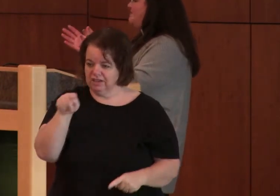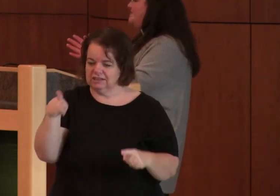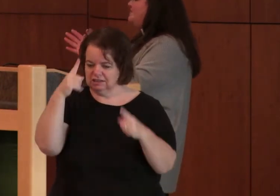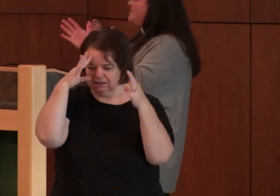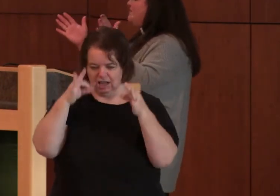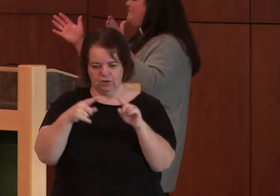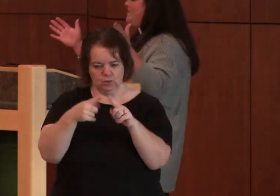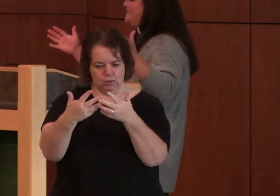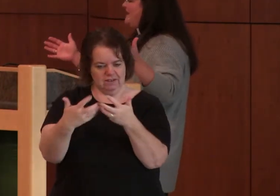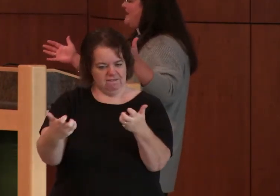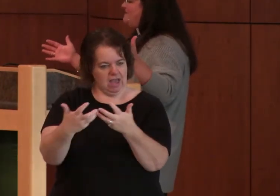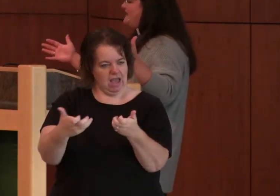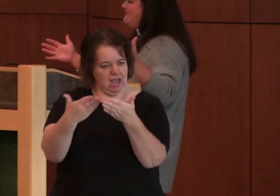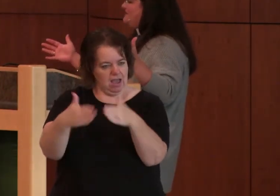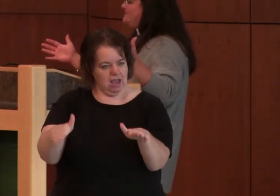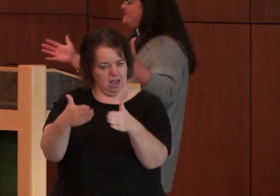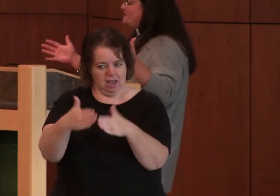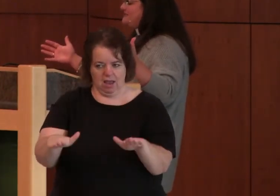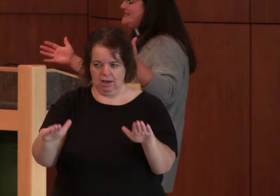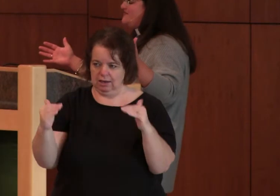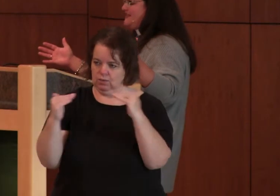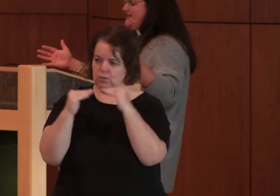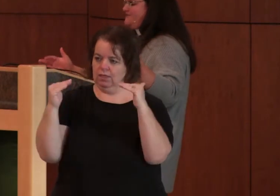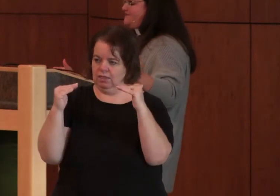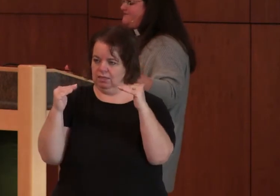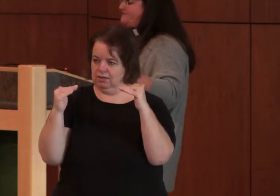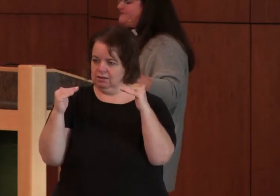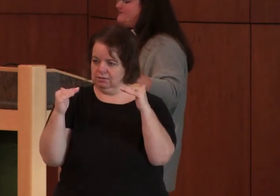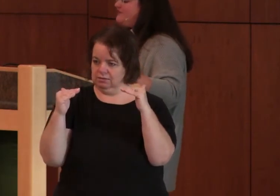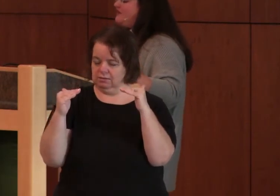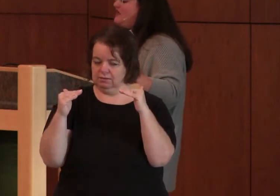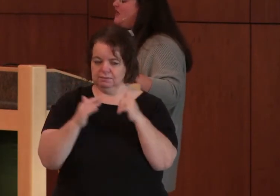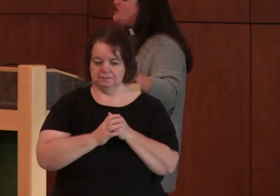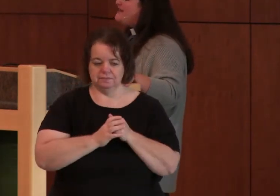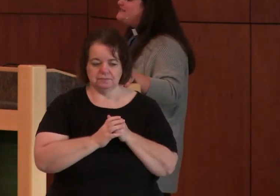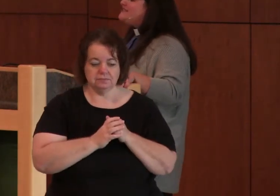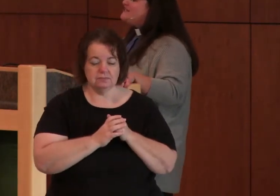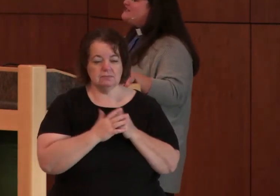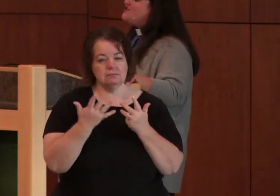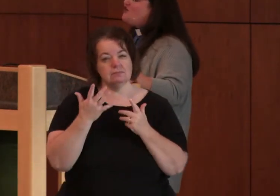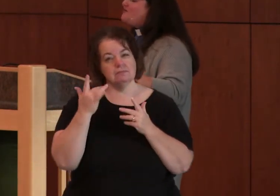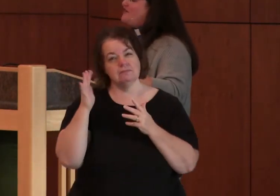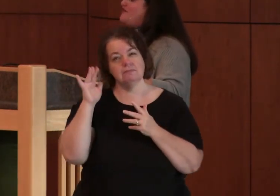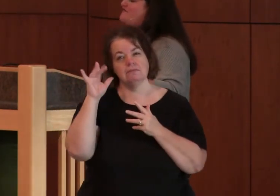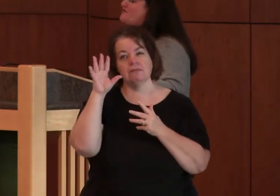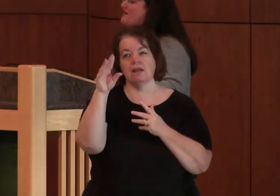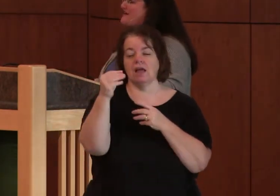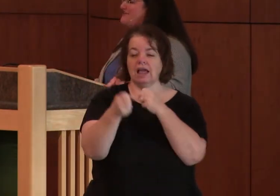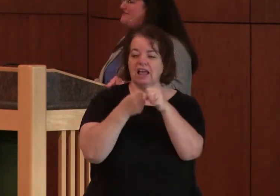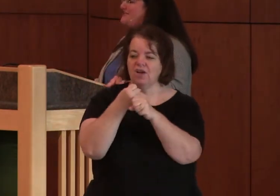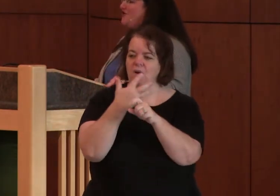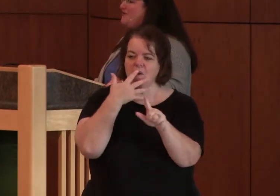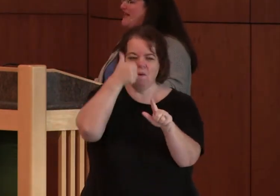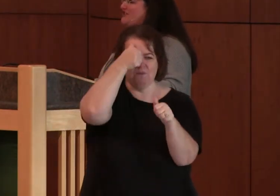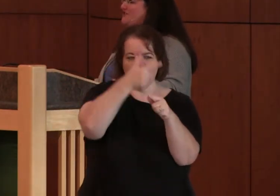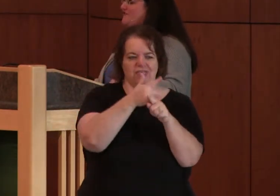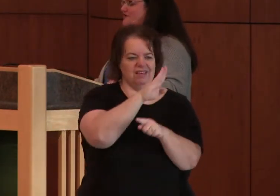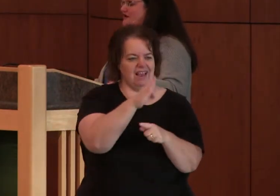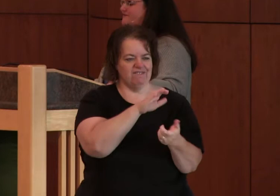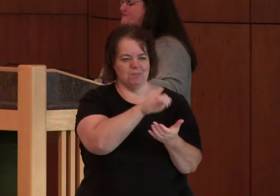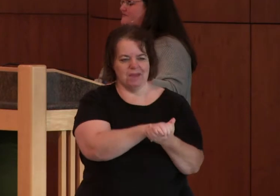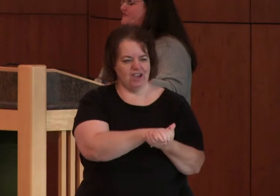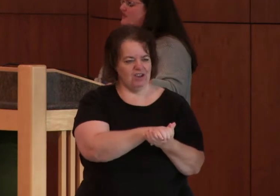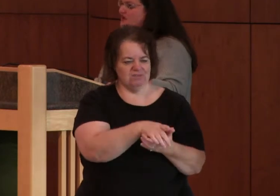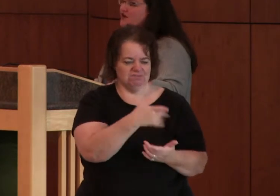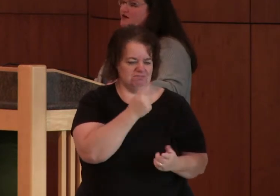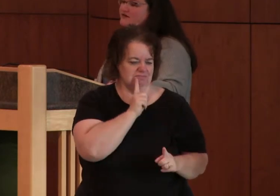divide up what they had been able to produce evenly. Across the years, the older brother never married. He was an old bachelor